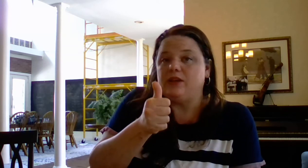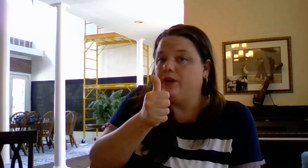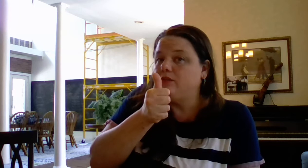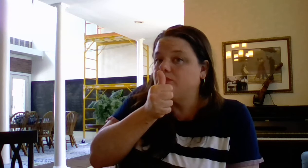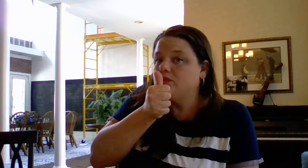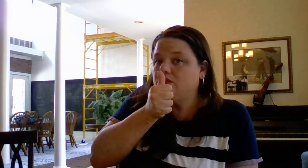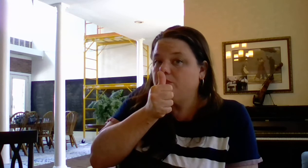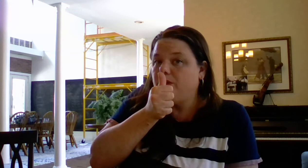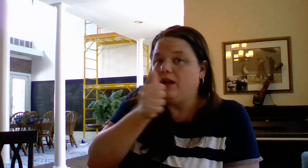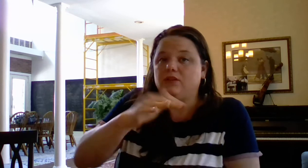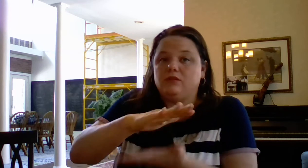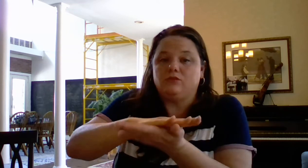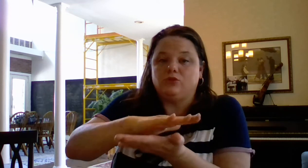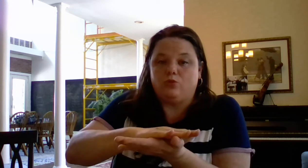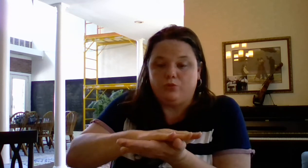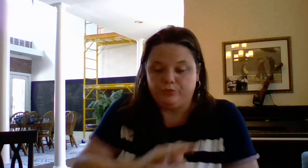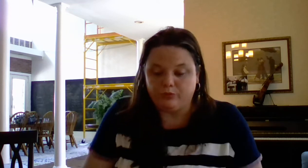secret. Private school.